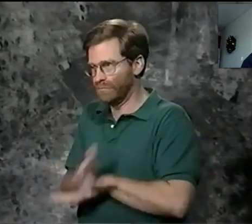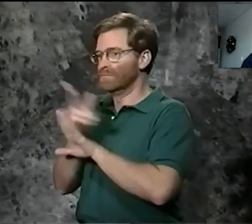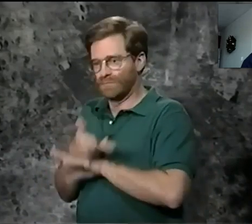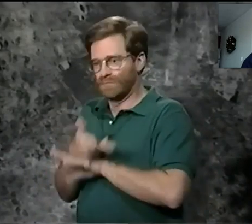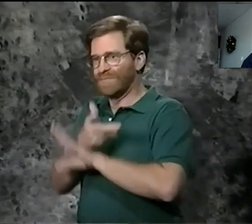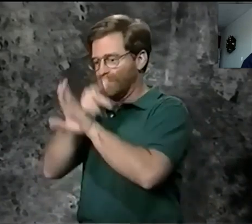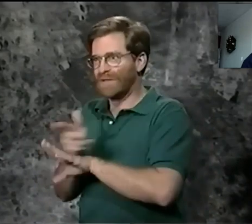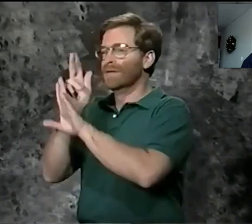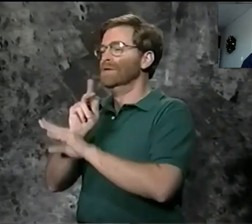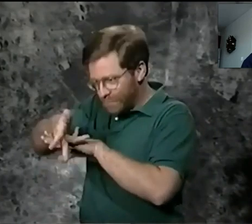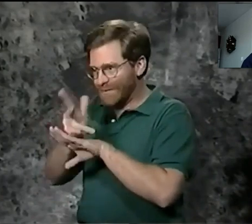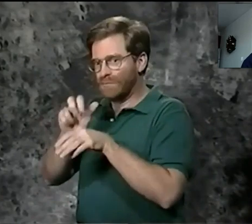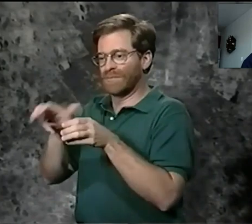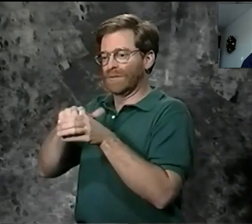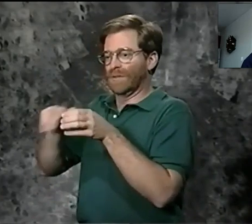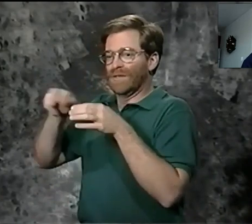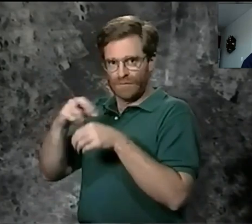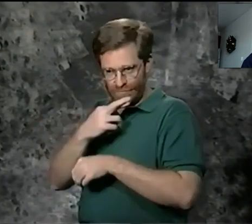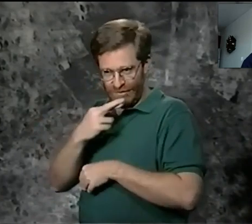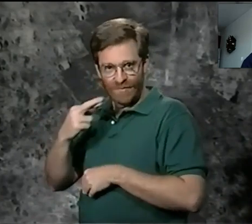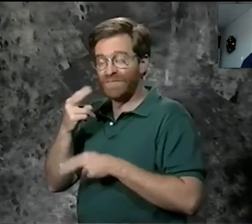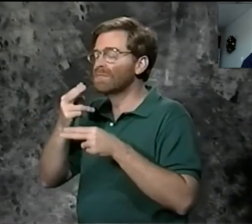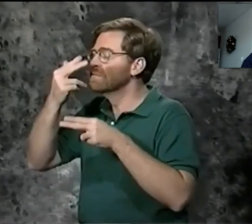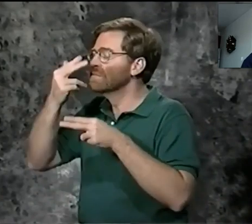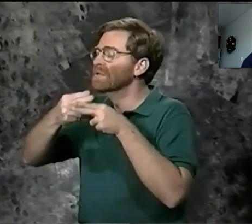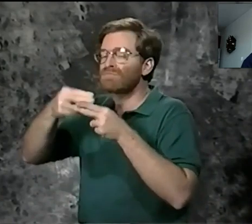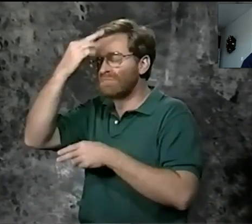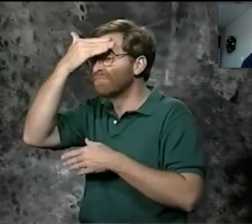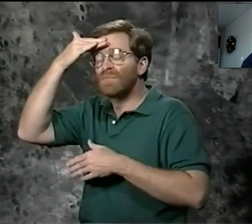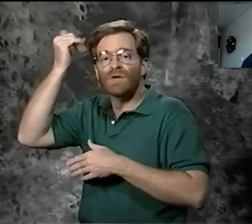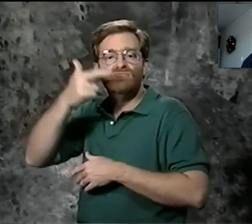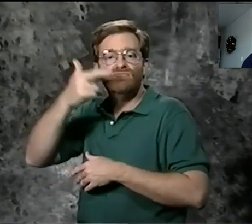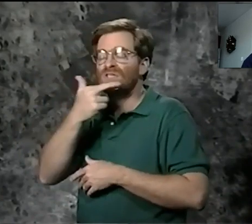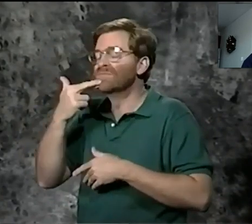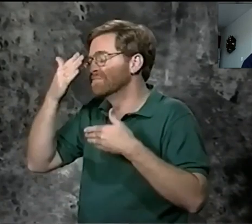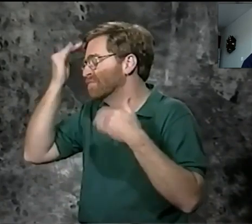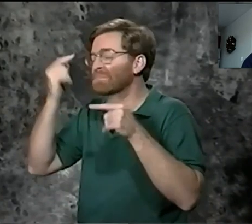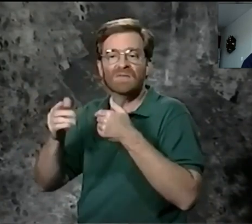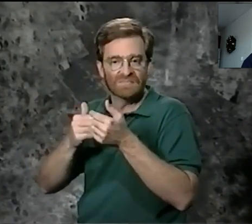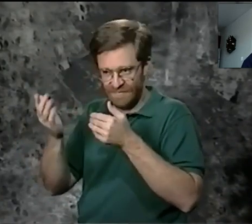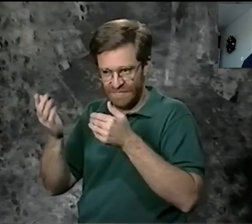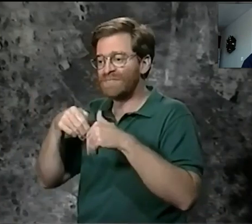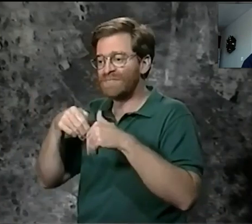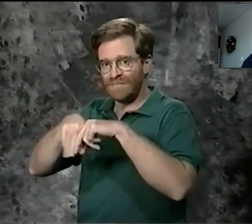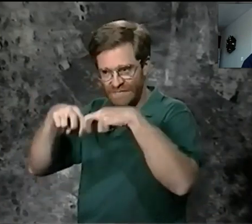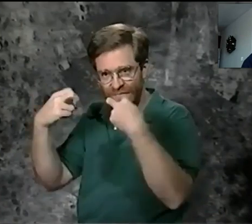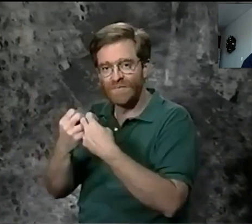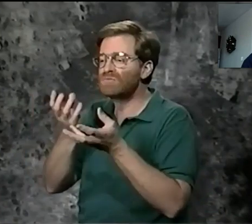And then we get back in the car and we're taking our crazy drive back to the railroad